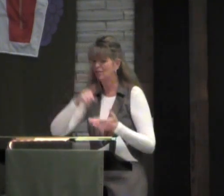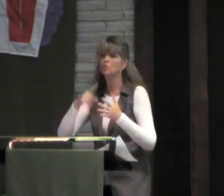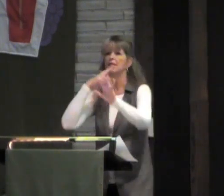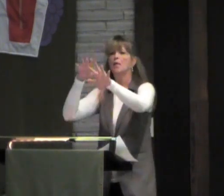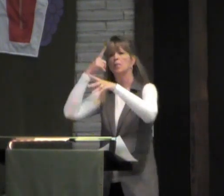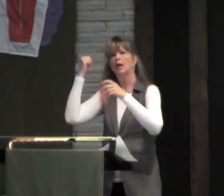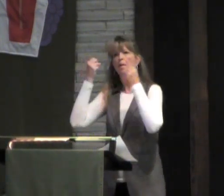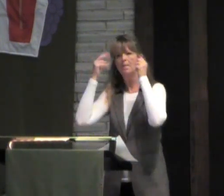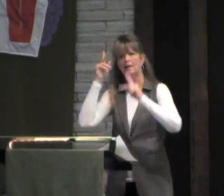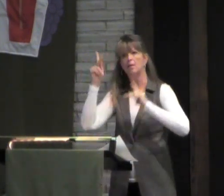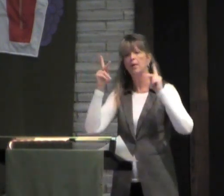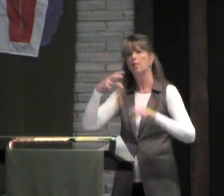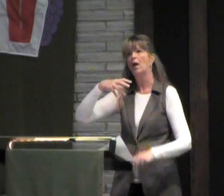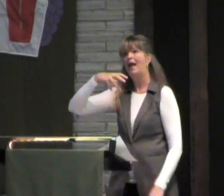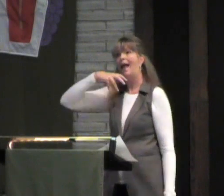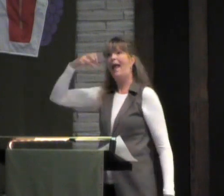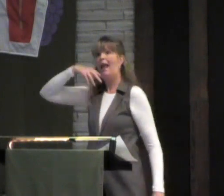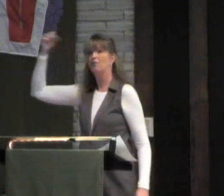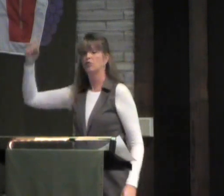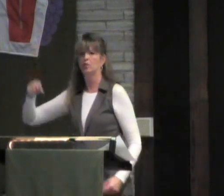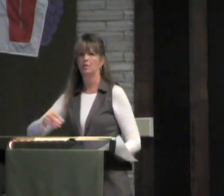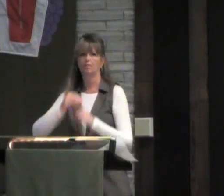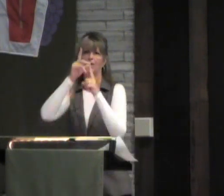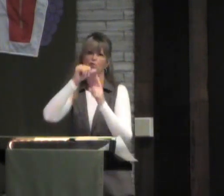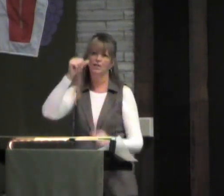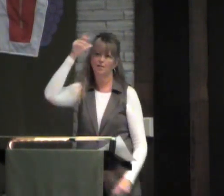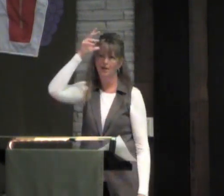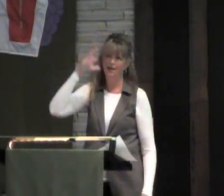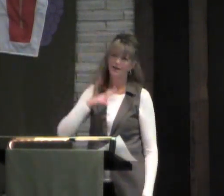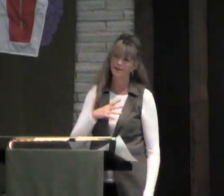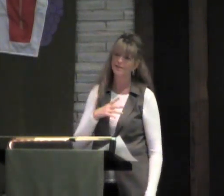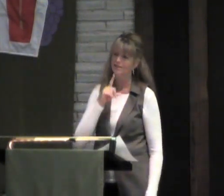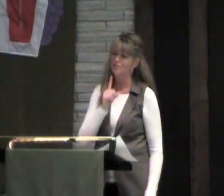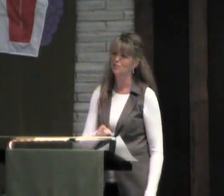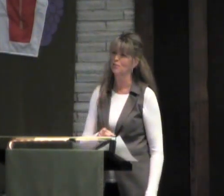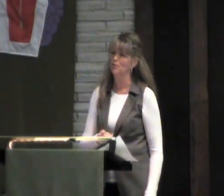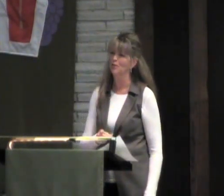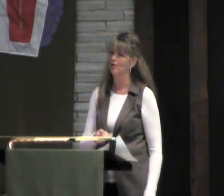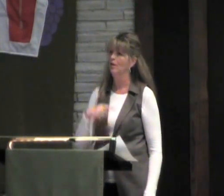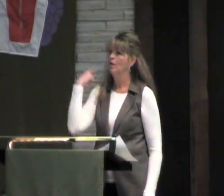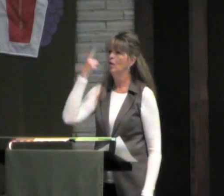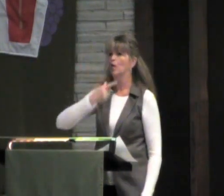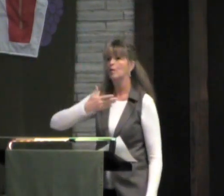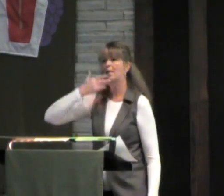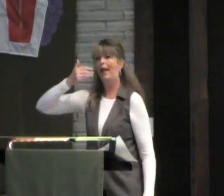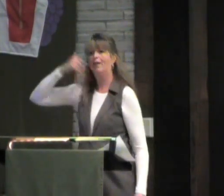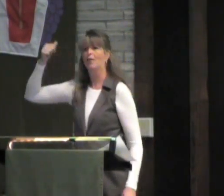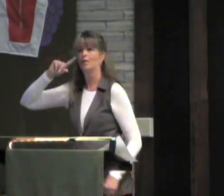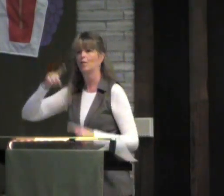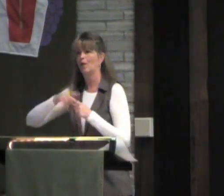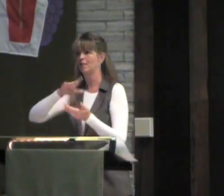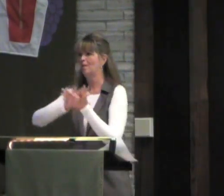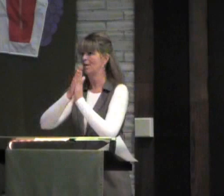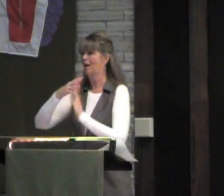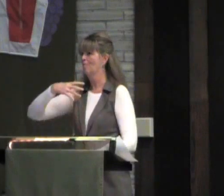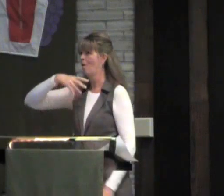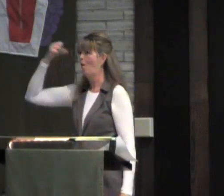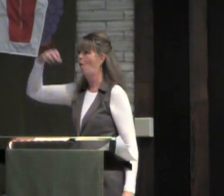It's so silly because many people, as they age, it's especially men, it's true, they look better when they